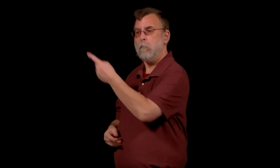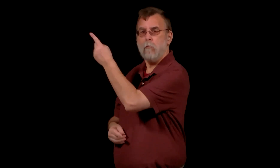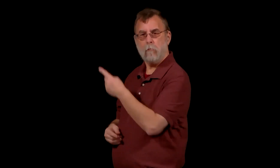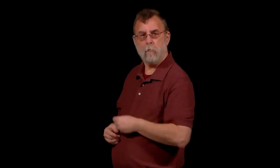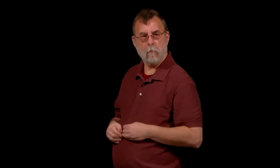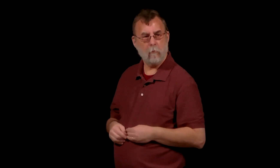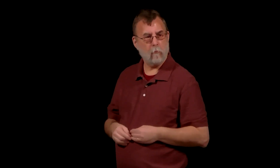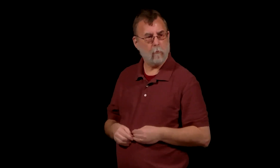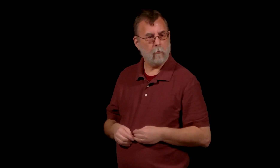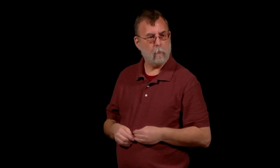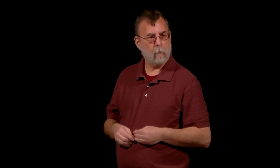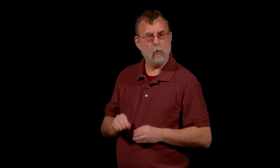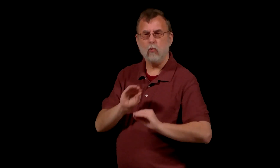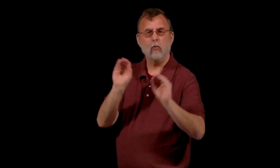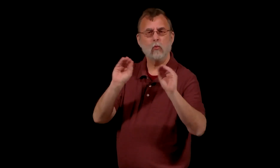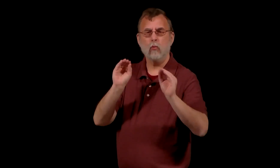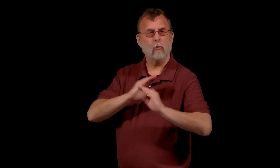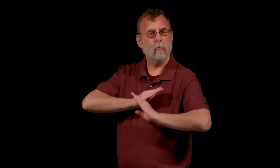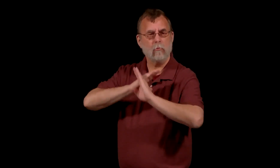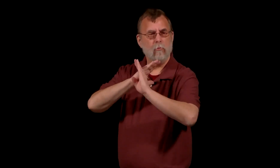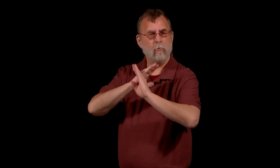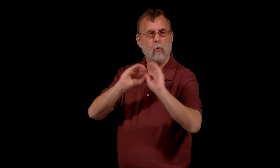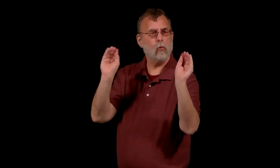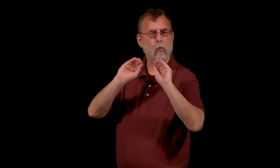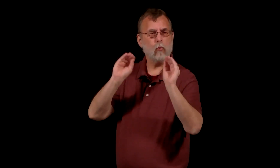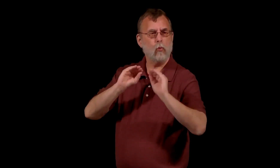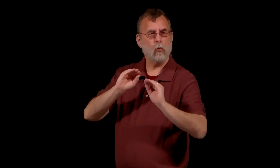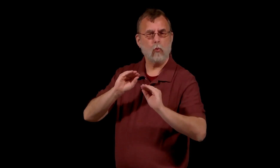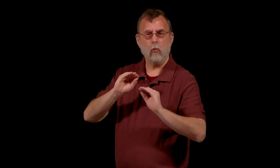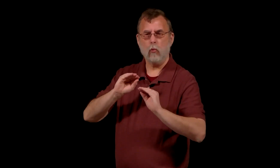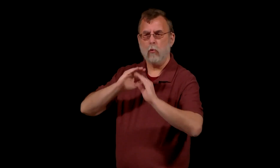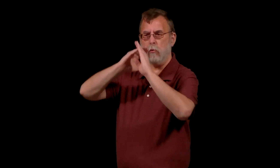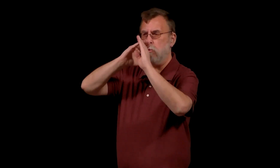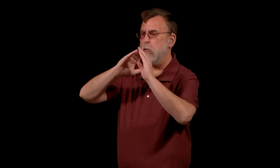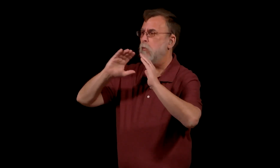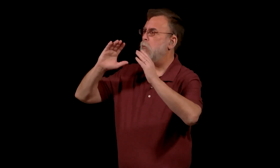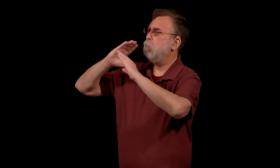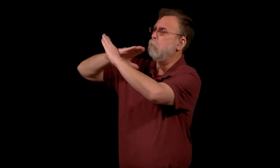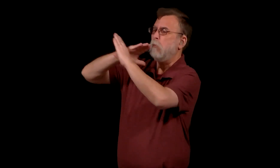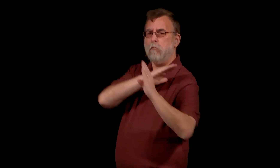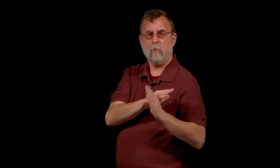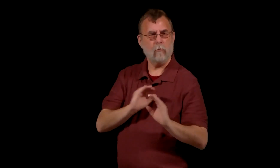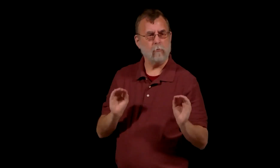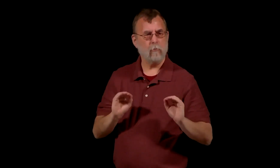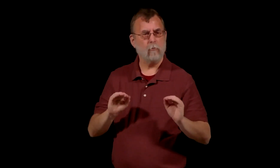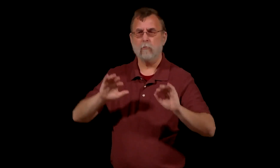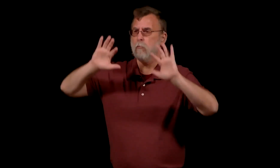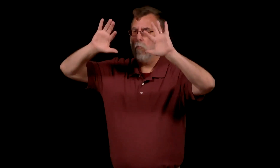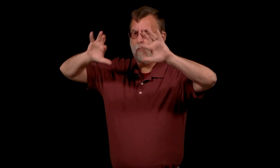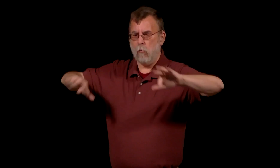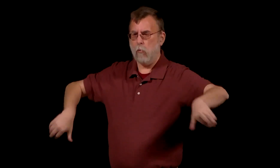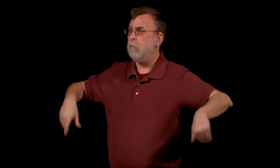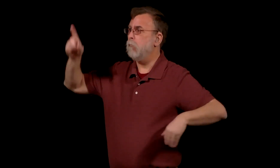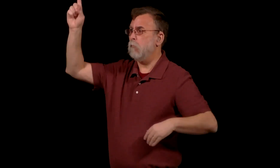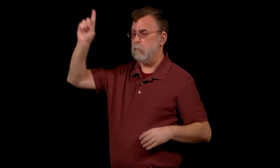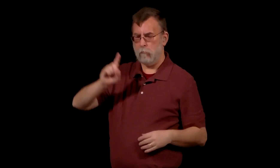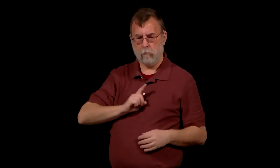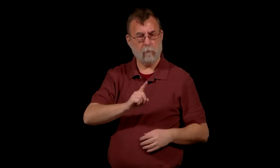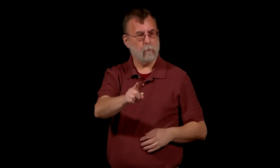Other people love me, I love God. There's no barriers, no obstacles. No, it's given